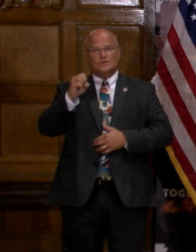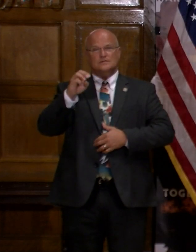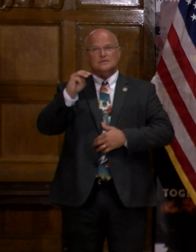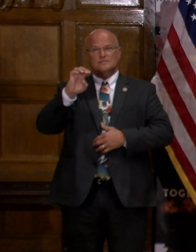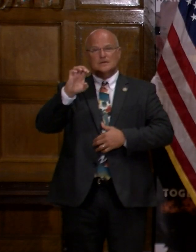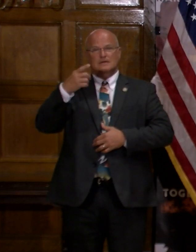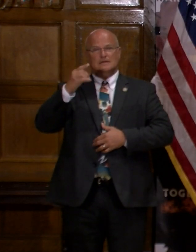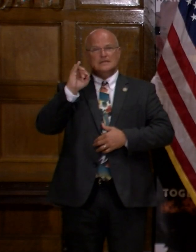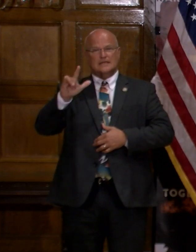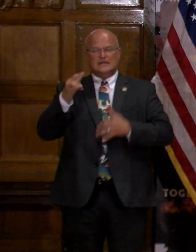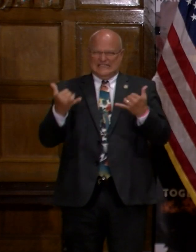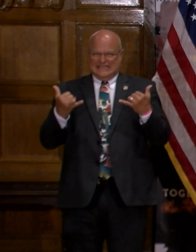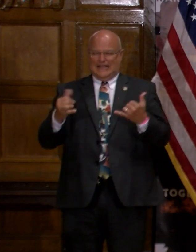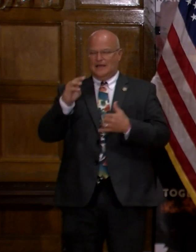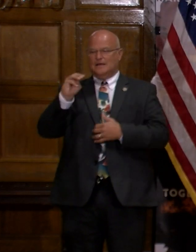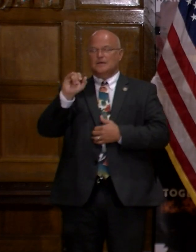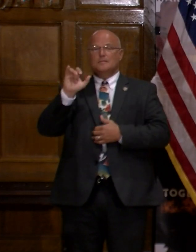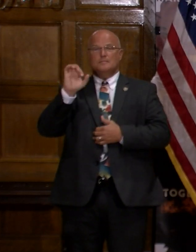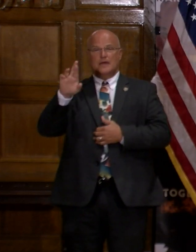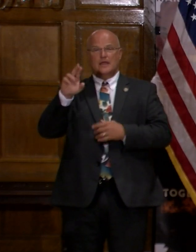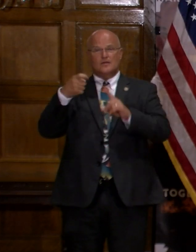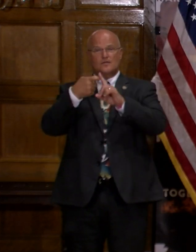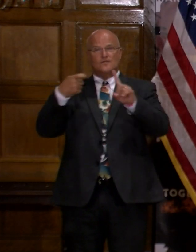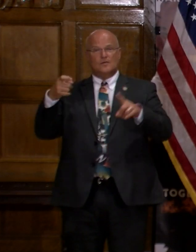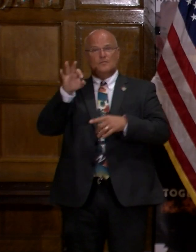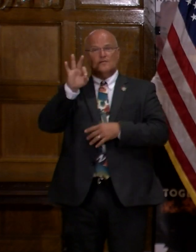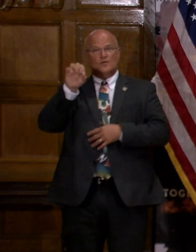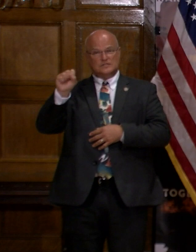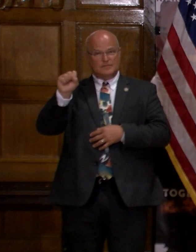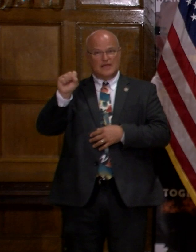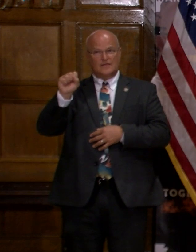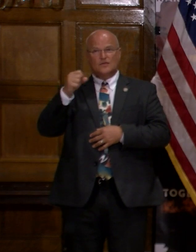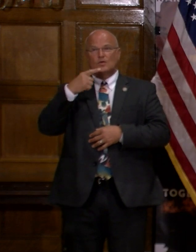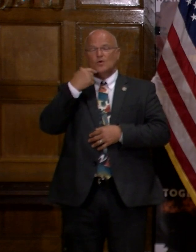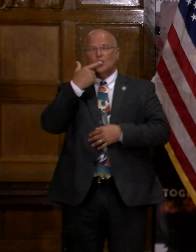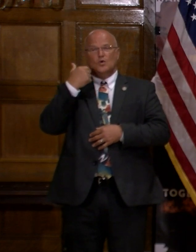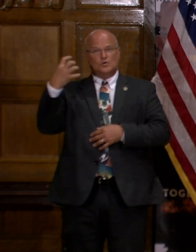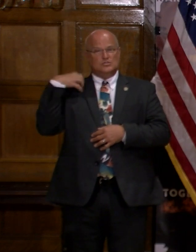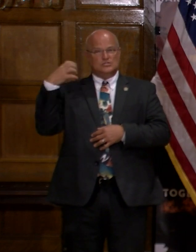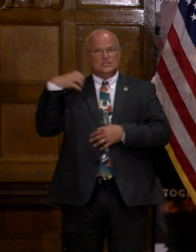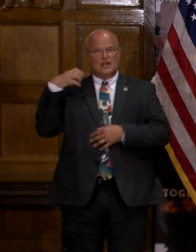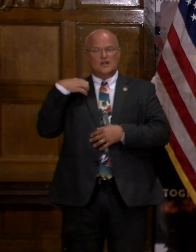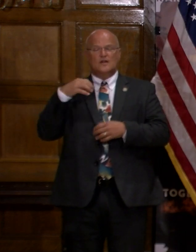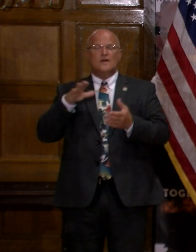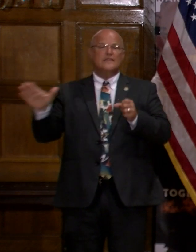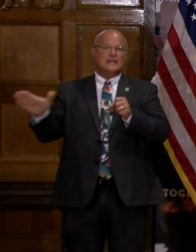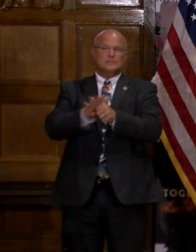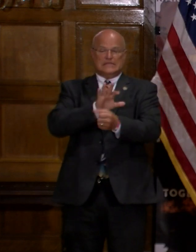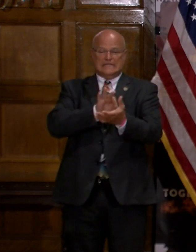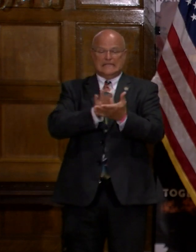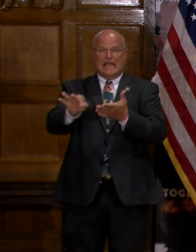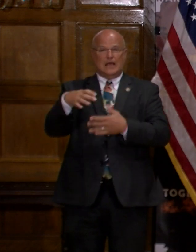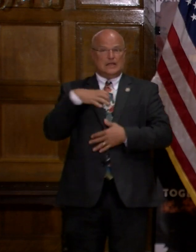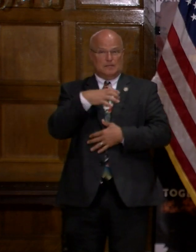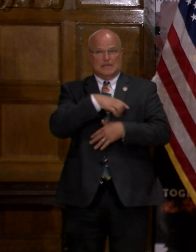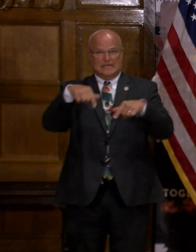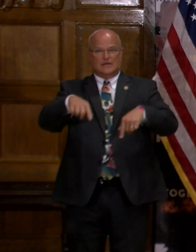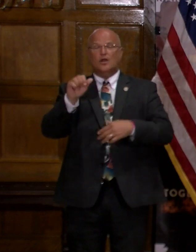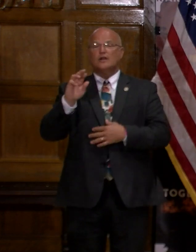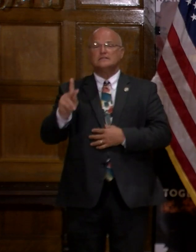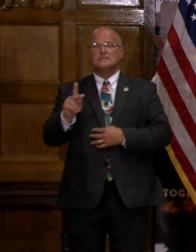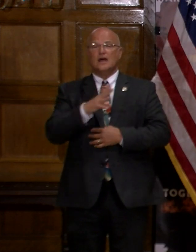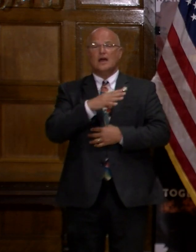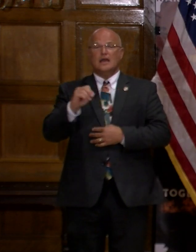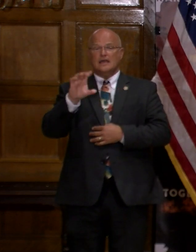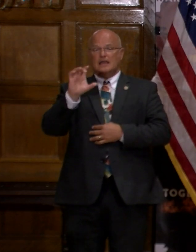now Mayor George McGill of Fort Smith, who is chair of the Complete Count Committee in Arkansas, and